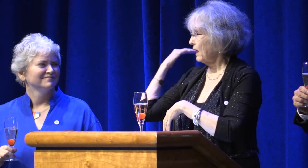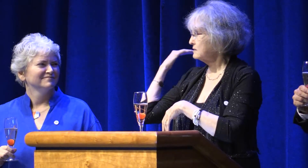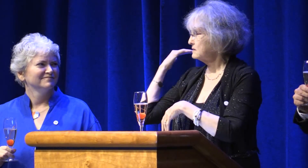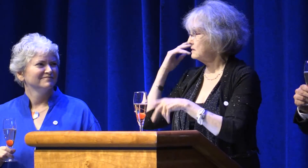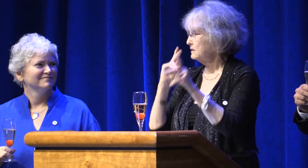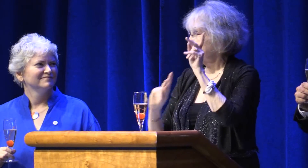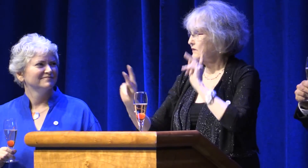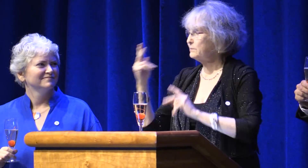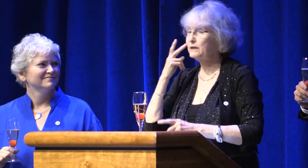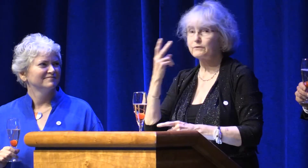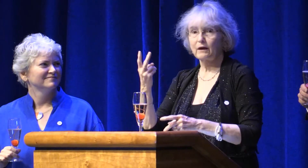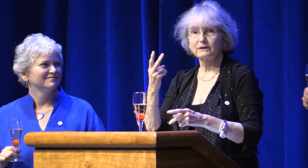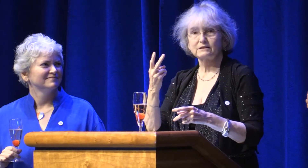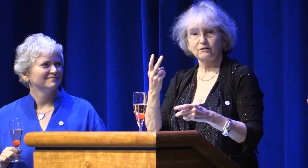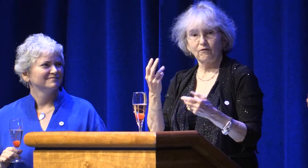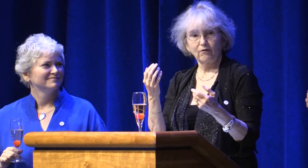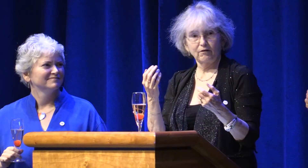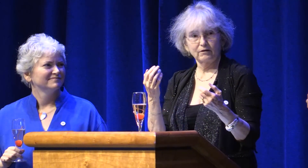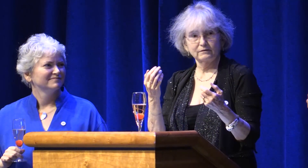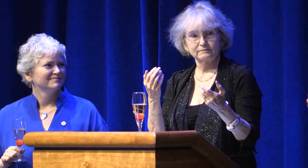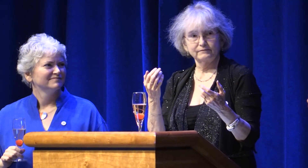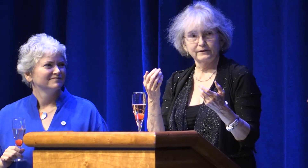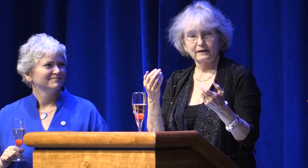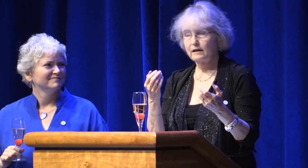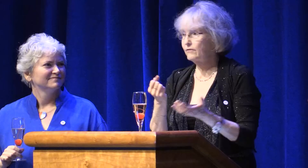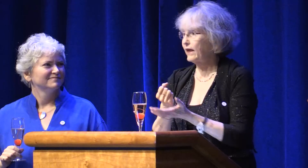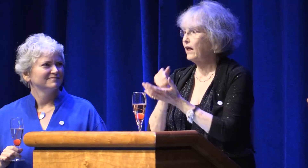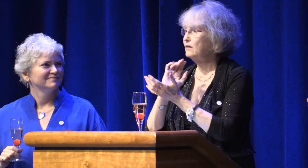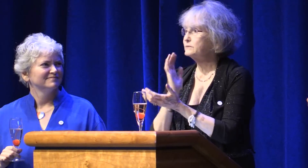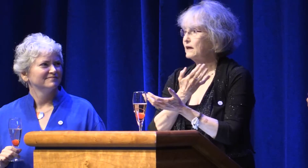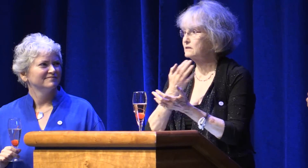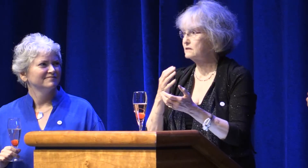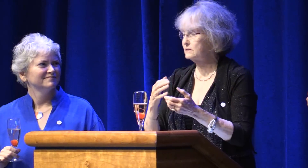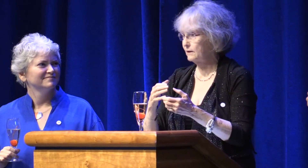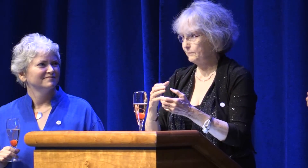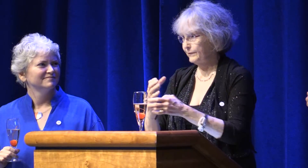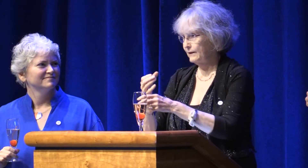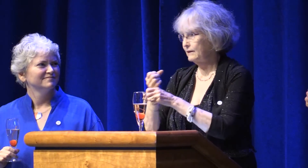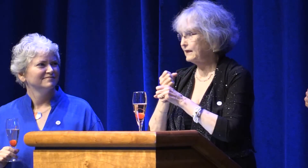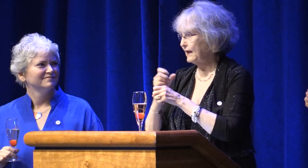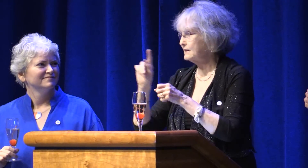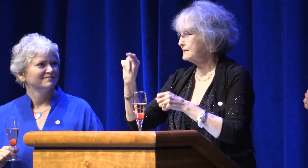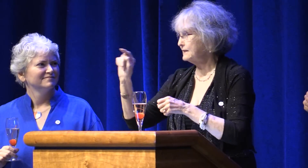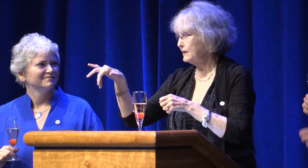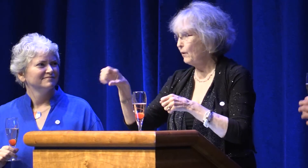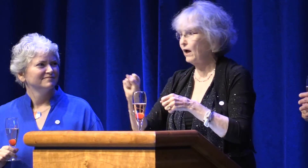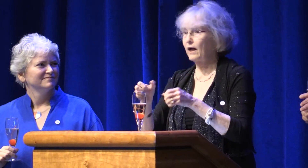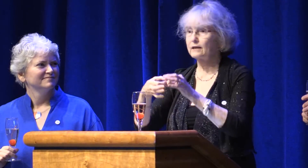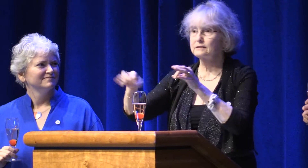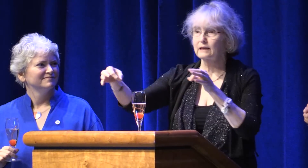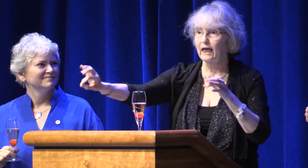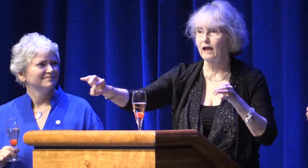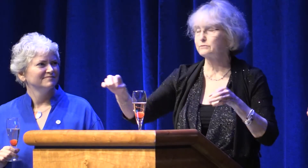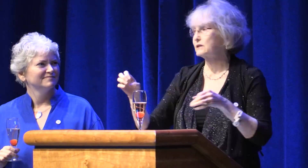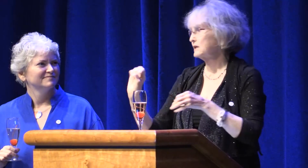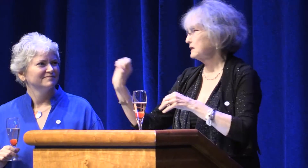I want to recognize our past leaders and the people in the past who helped us